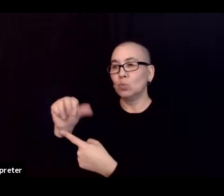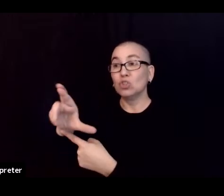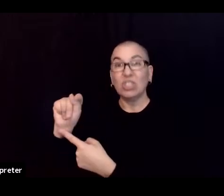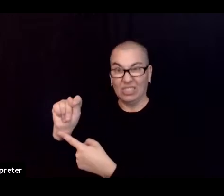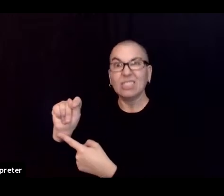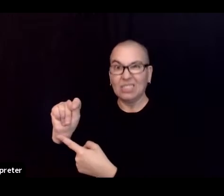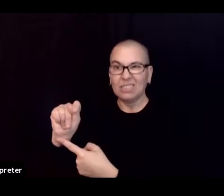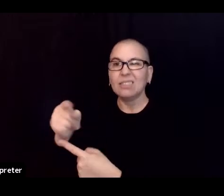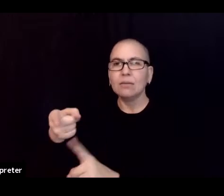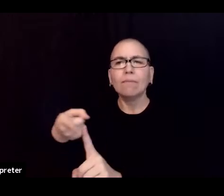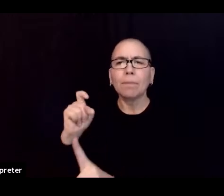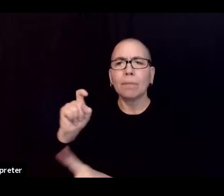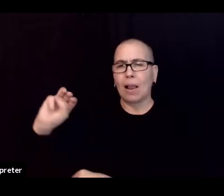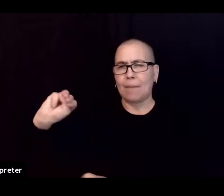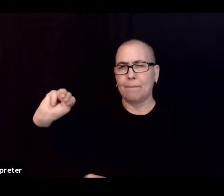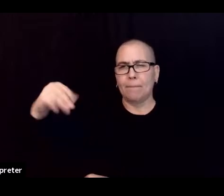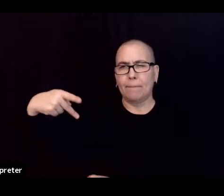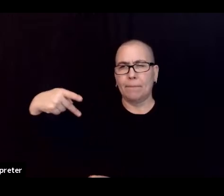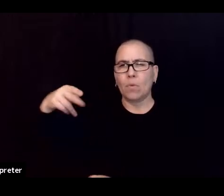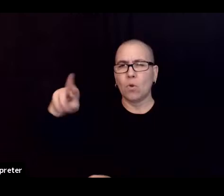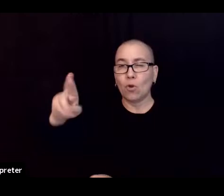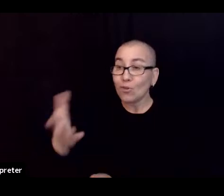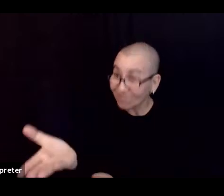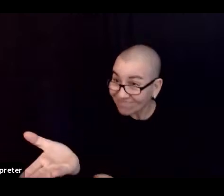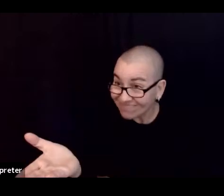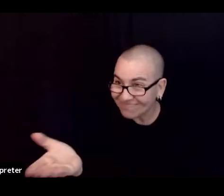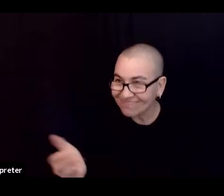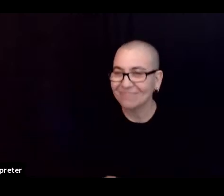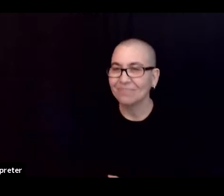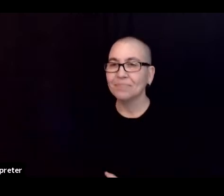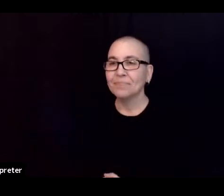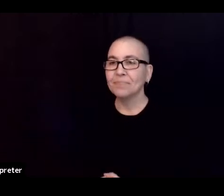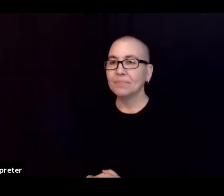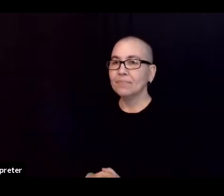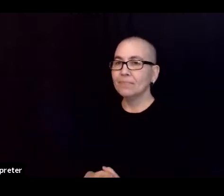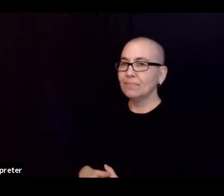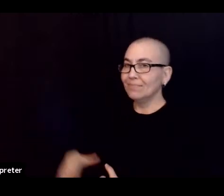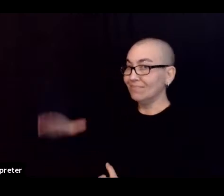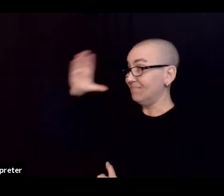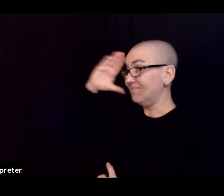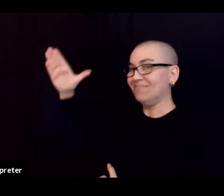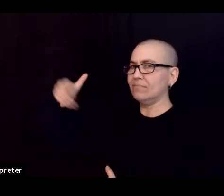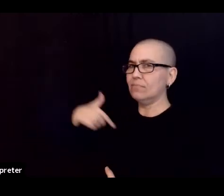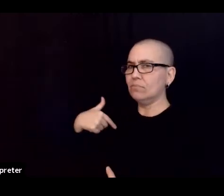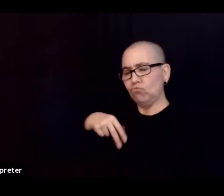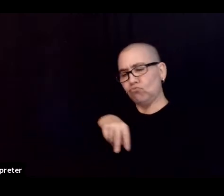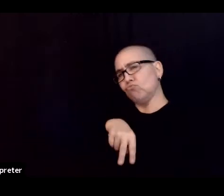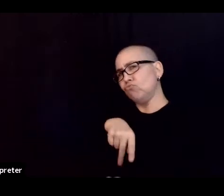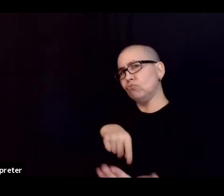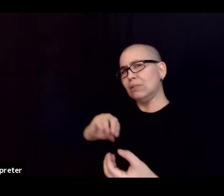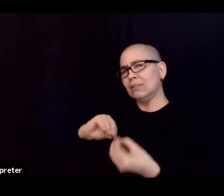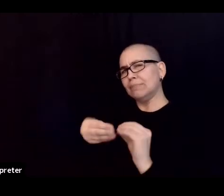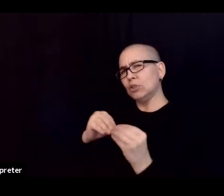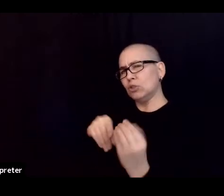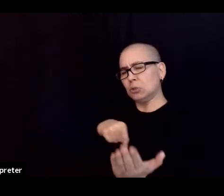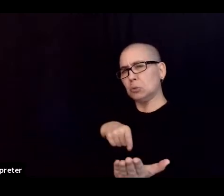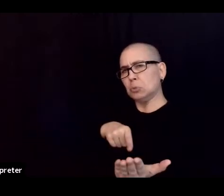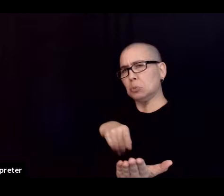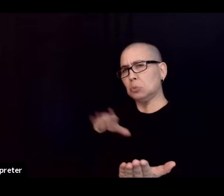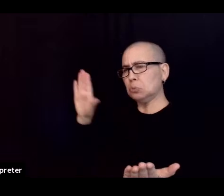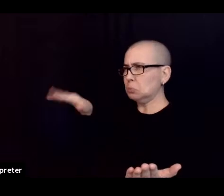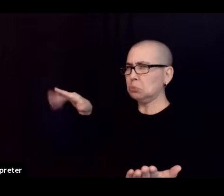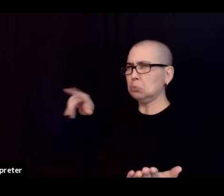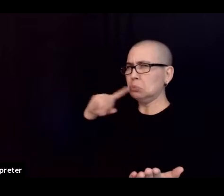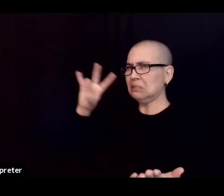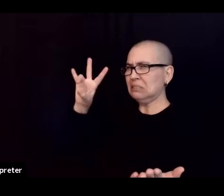Hi. So it looks like based on the numbers, we're going to hit that 70% of people 65 and older within the